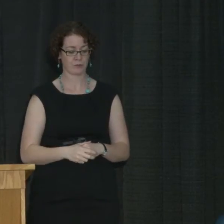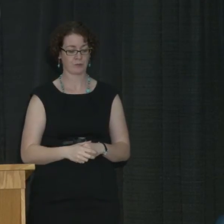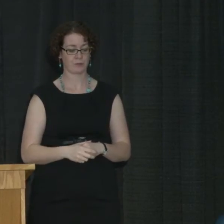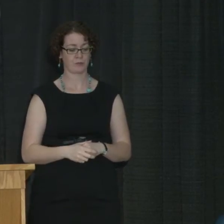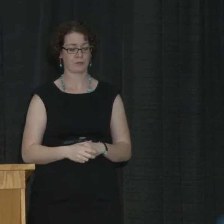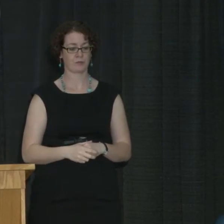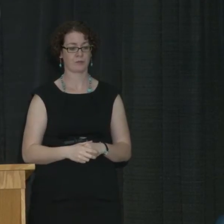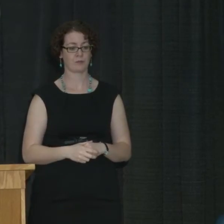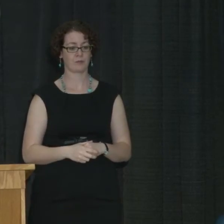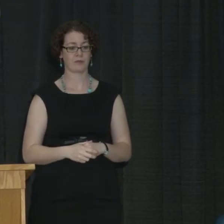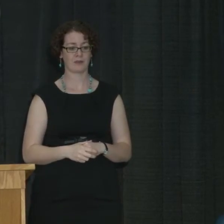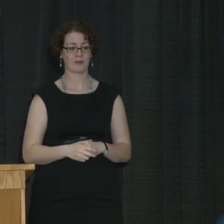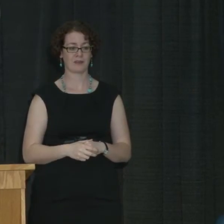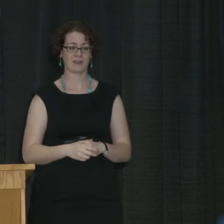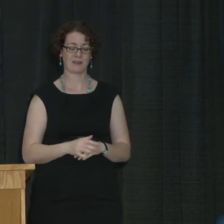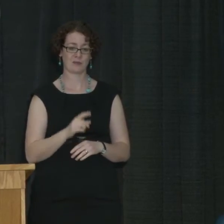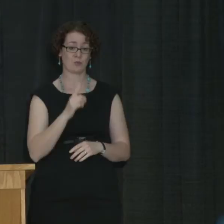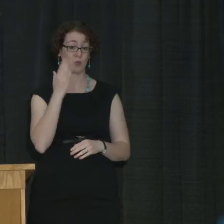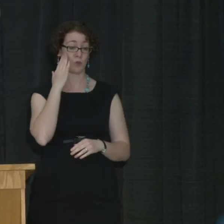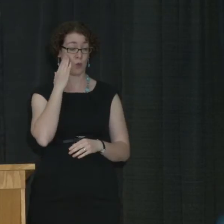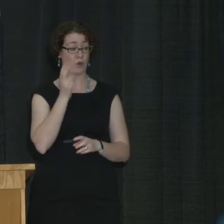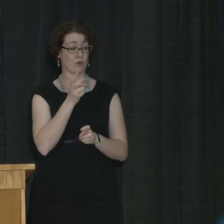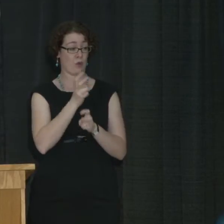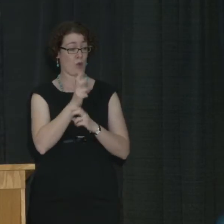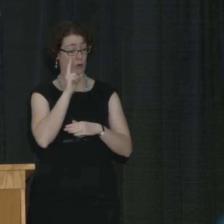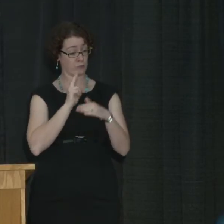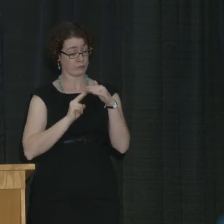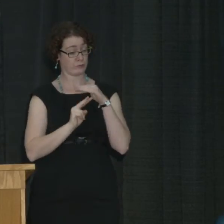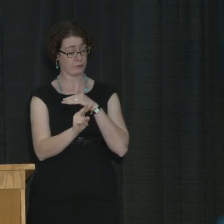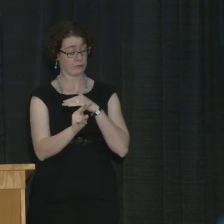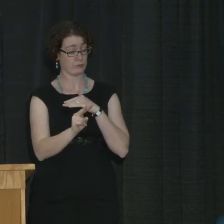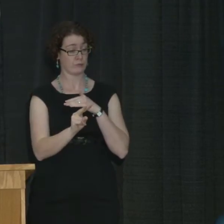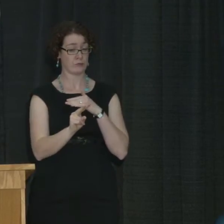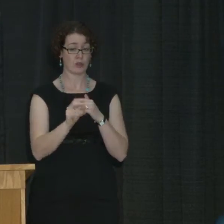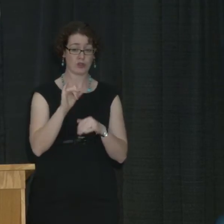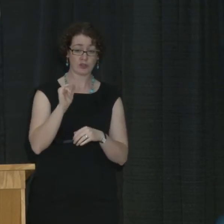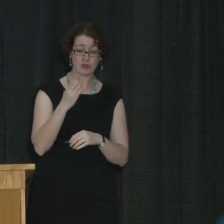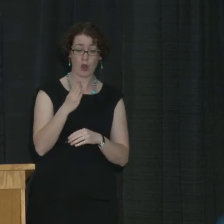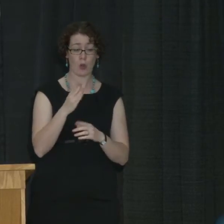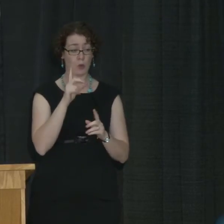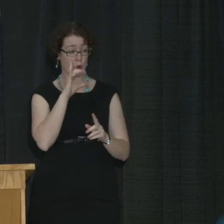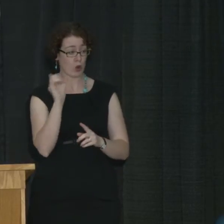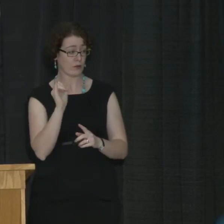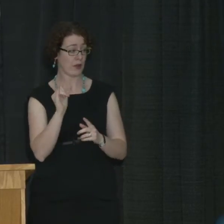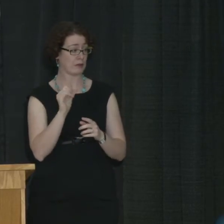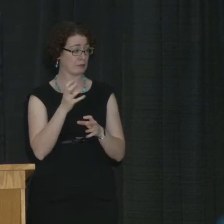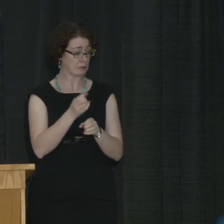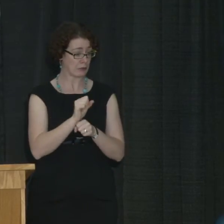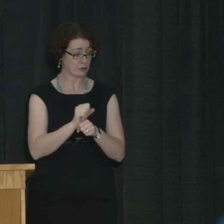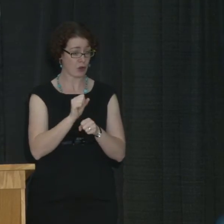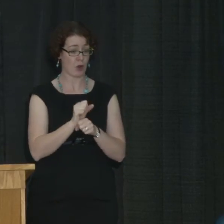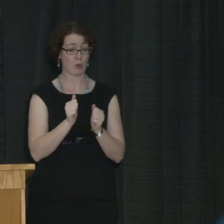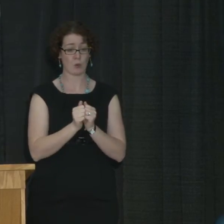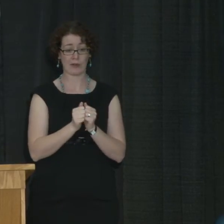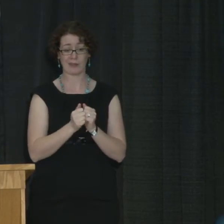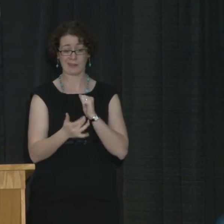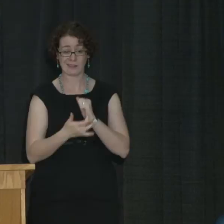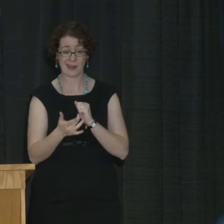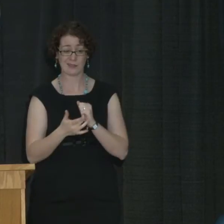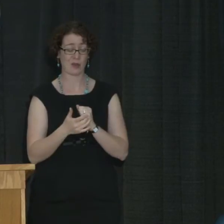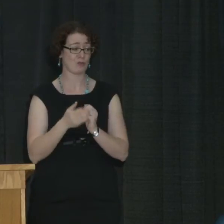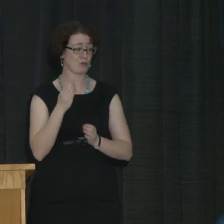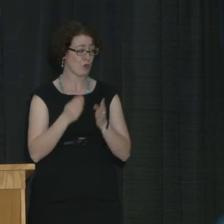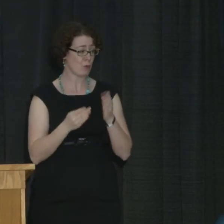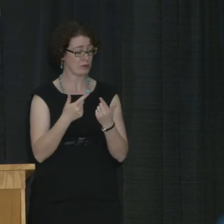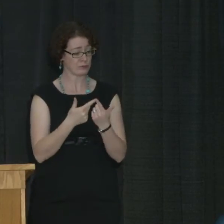we can be certain of, it's hard to predict, in the future what the jobs of tomorrow are going to look like with automation and